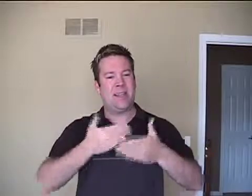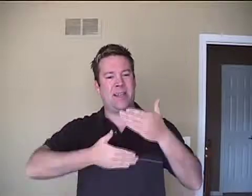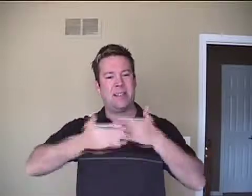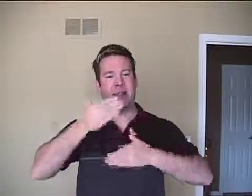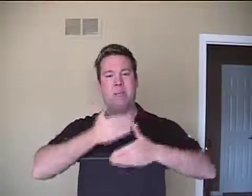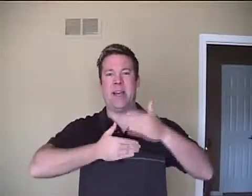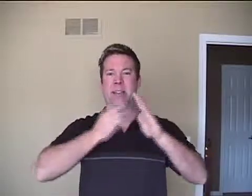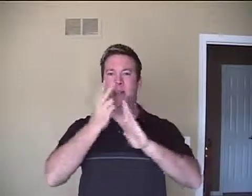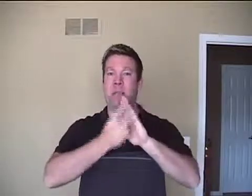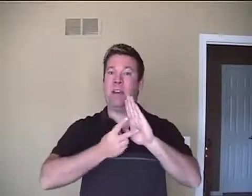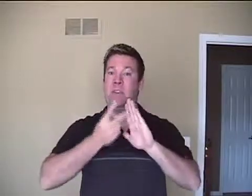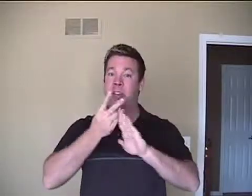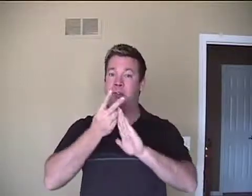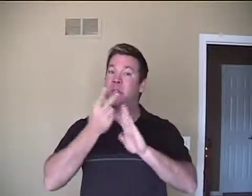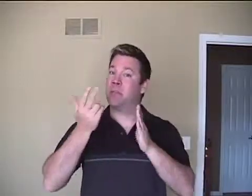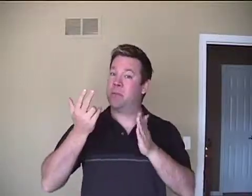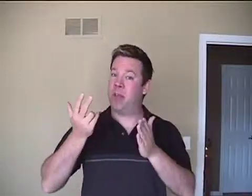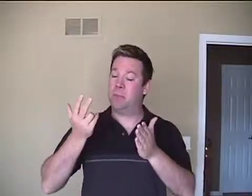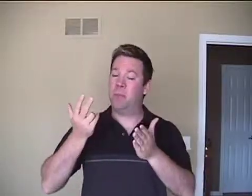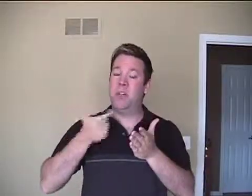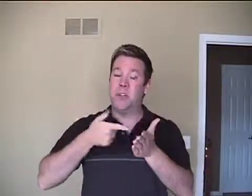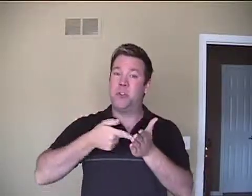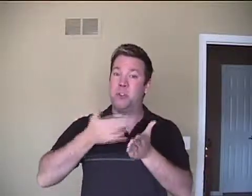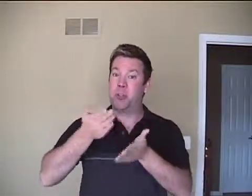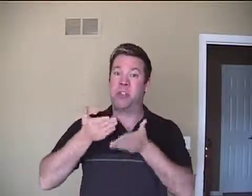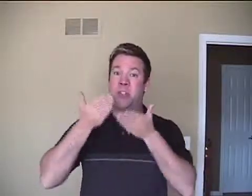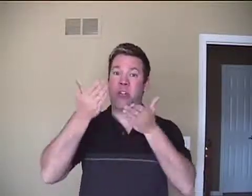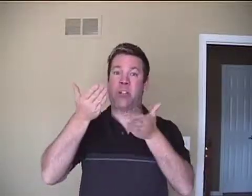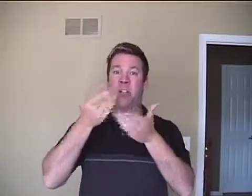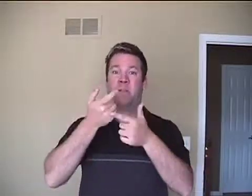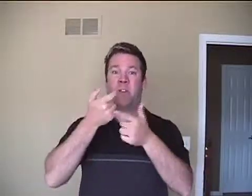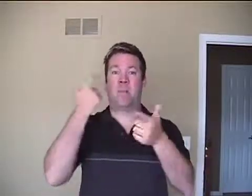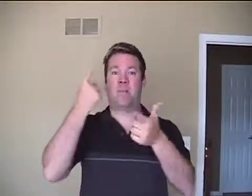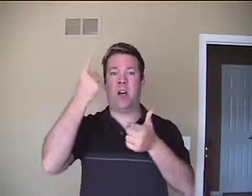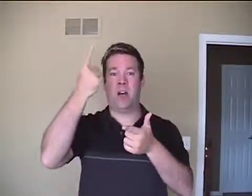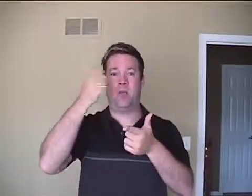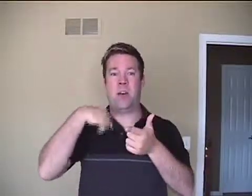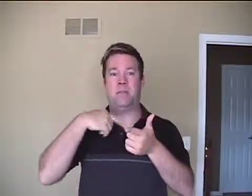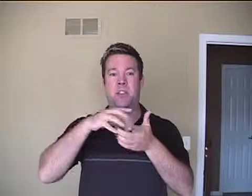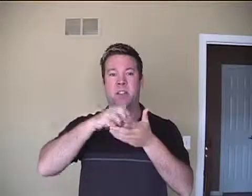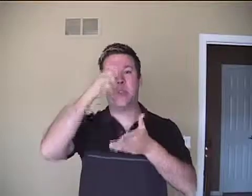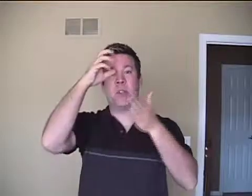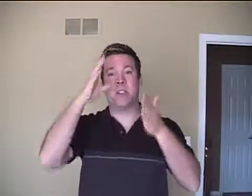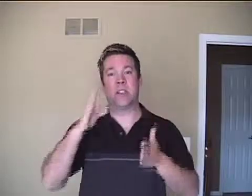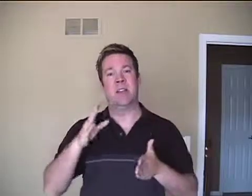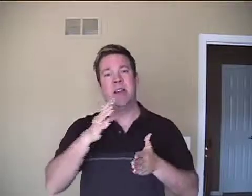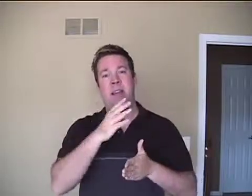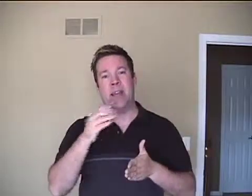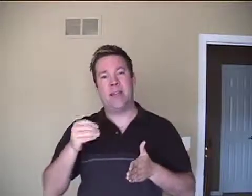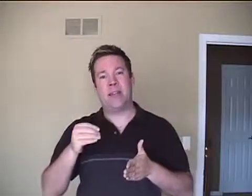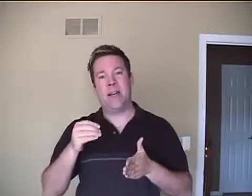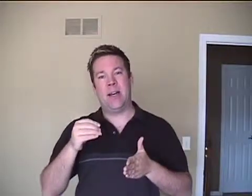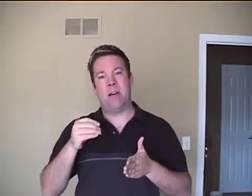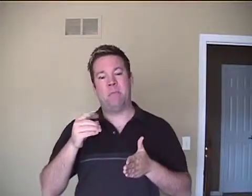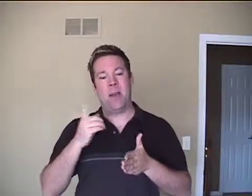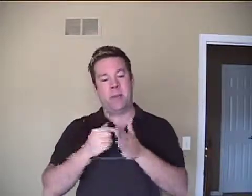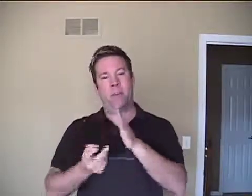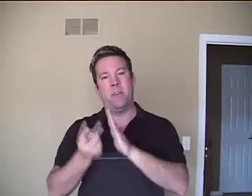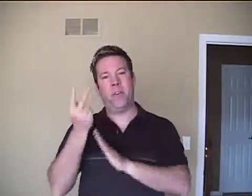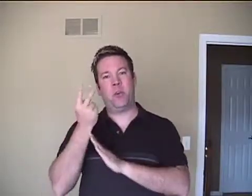take a step back in some of my videos due to a suggestion from one of the students. And I'm going to